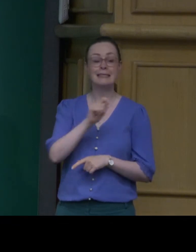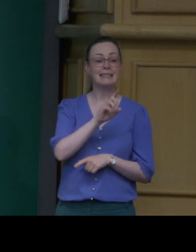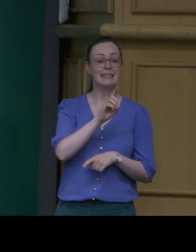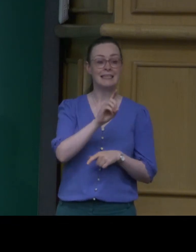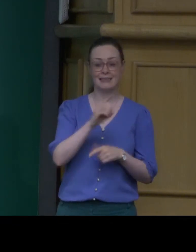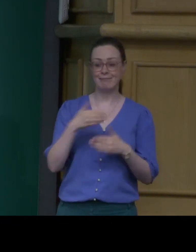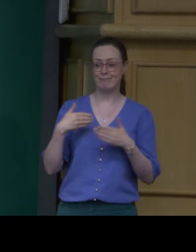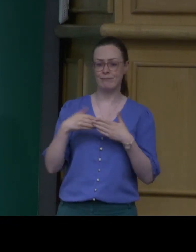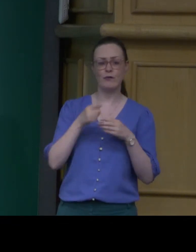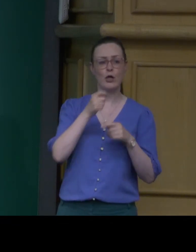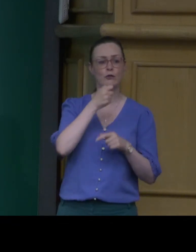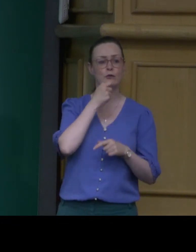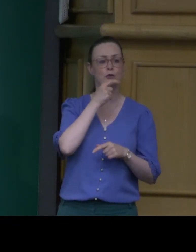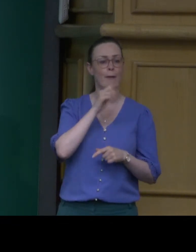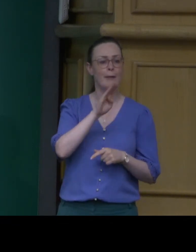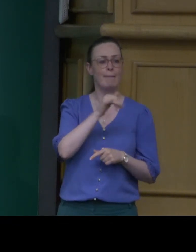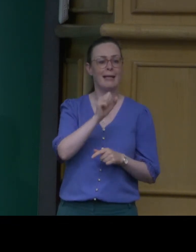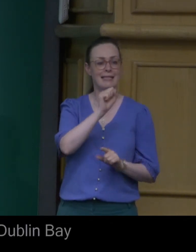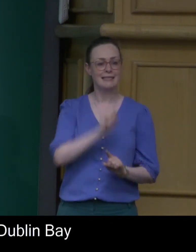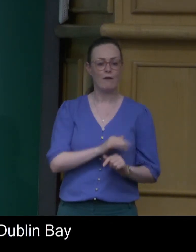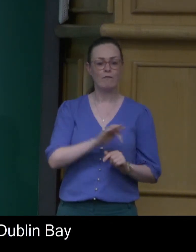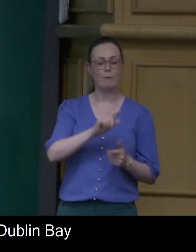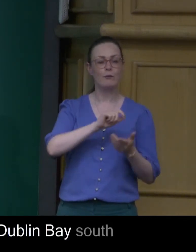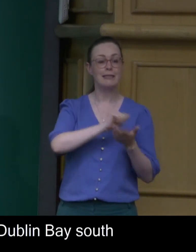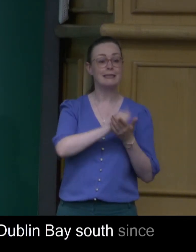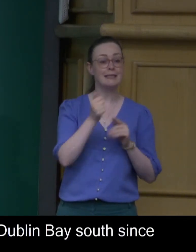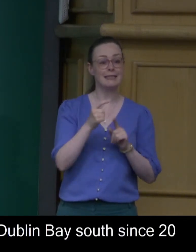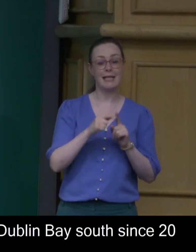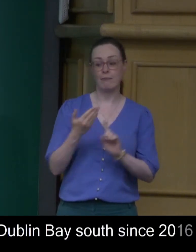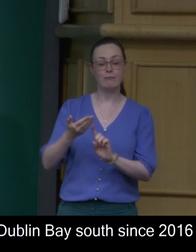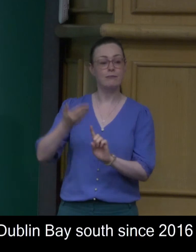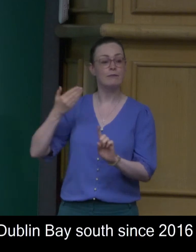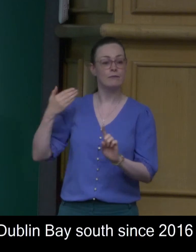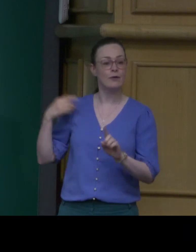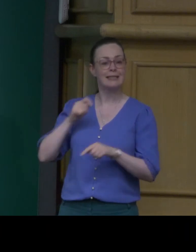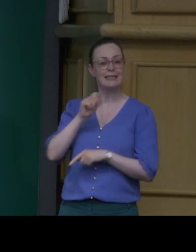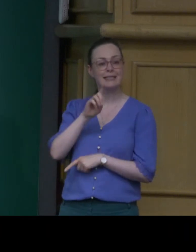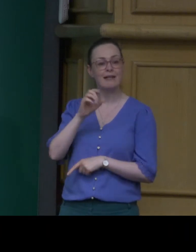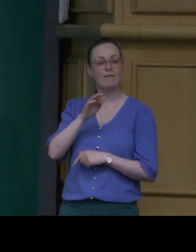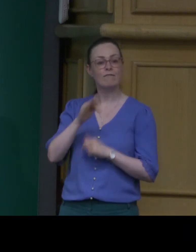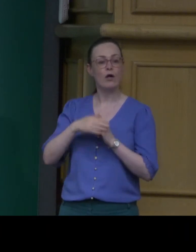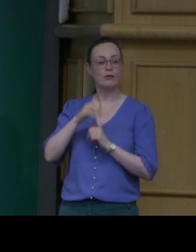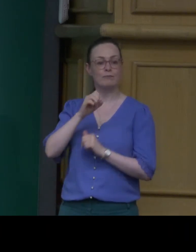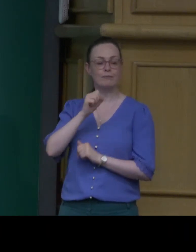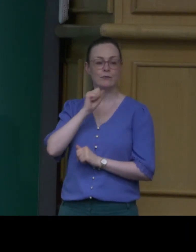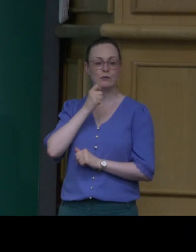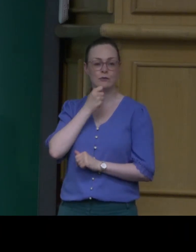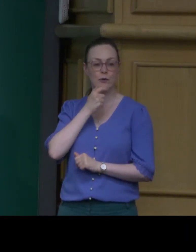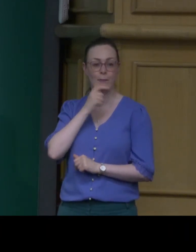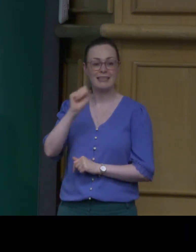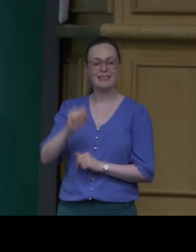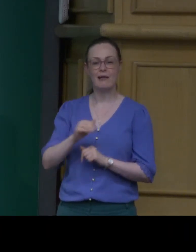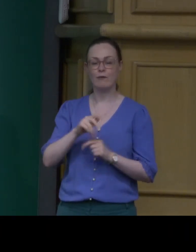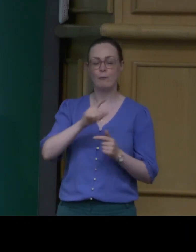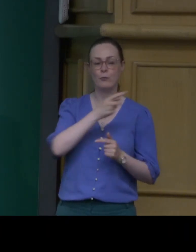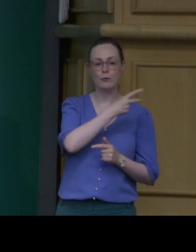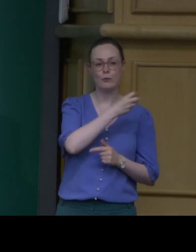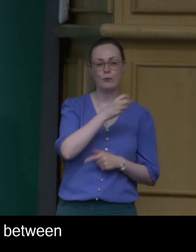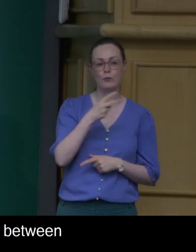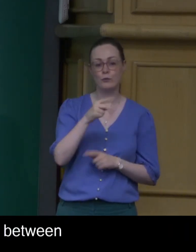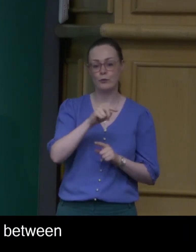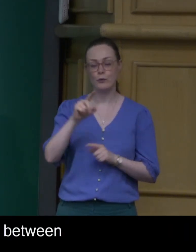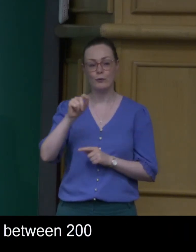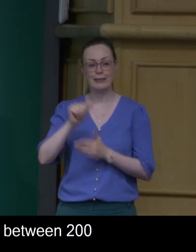for Dublin Bay South since 2016 and previously was TD for Dublin South between 2002